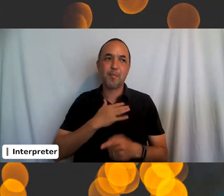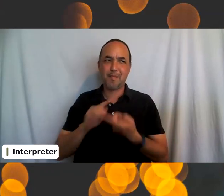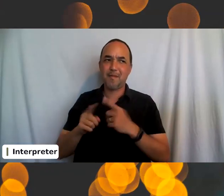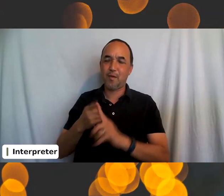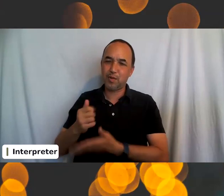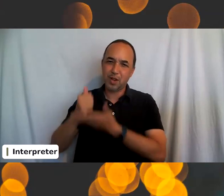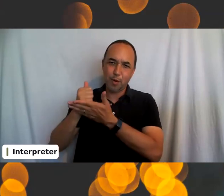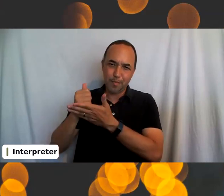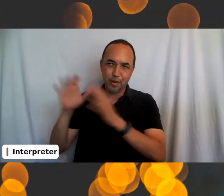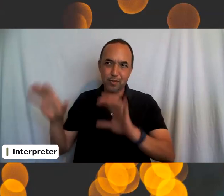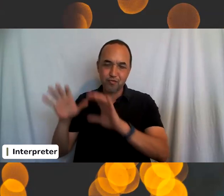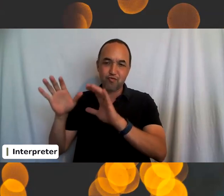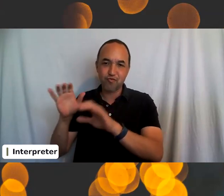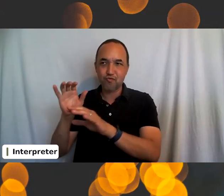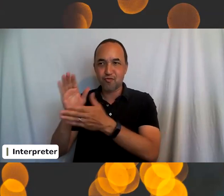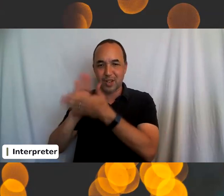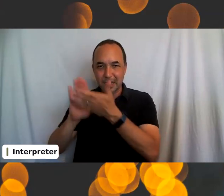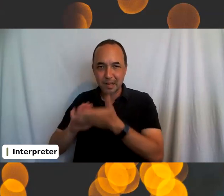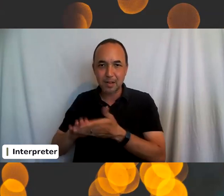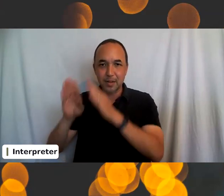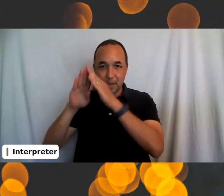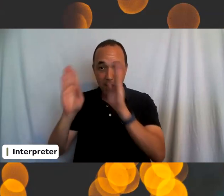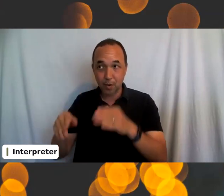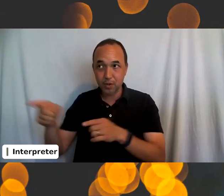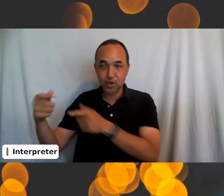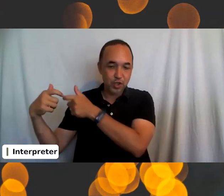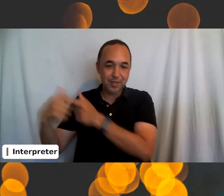was gone. And she texted me and she said,